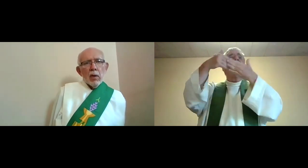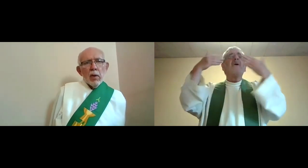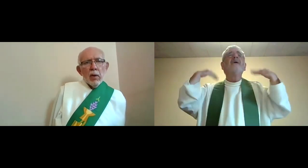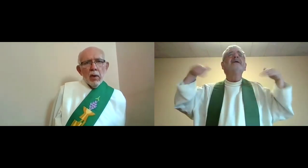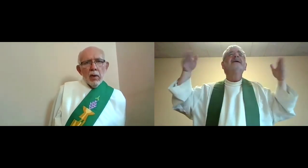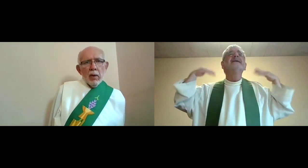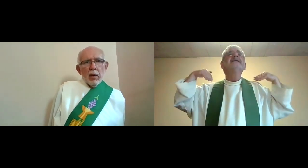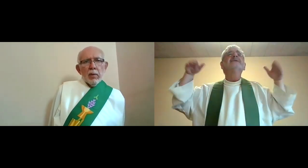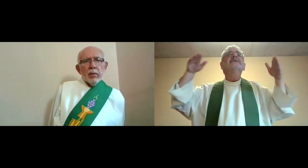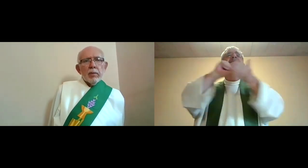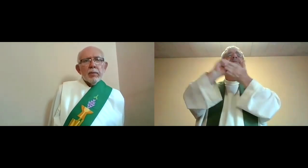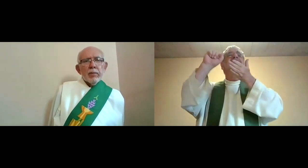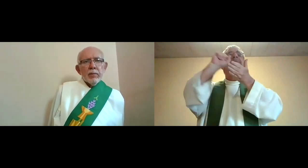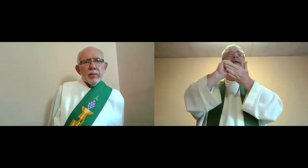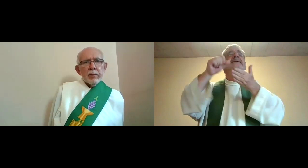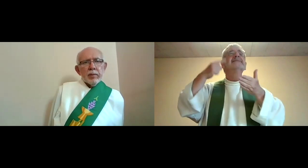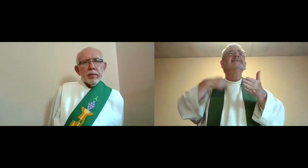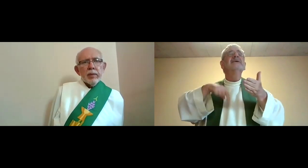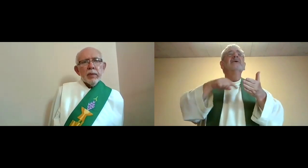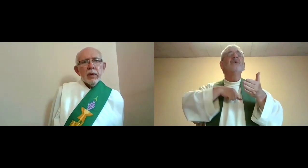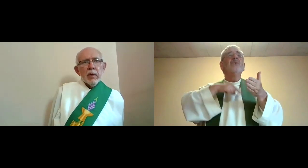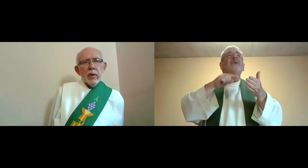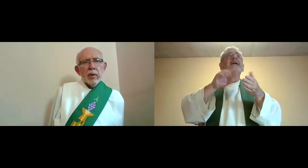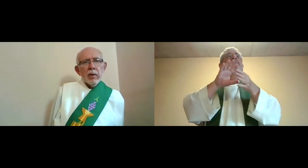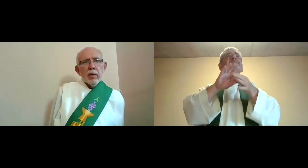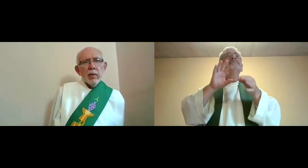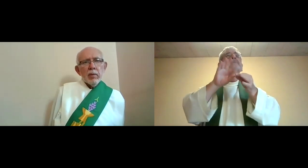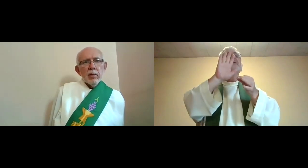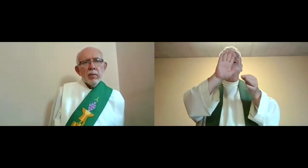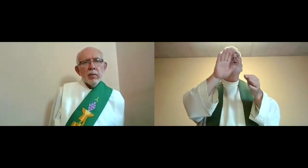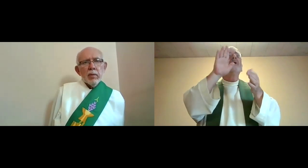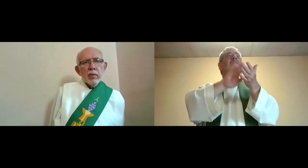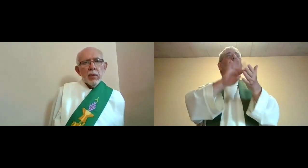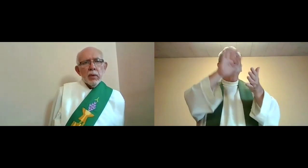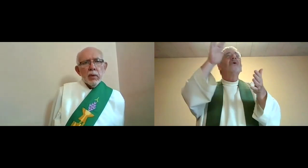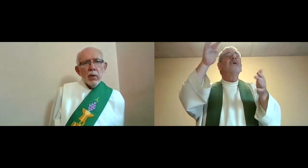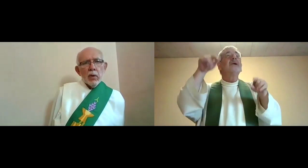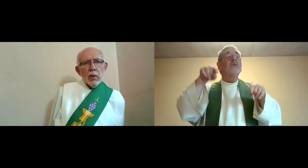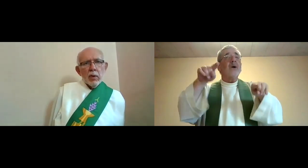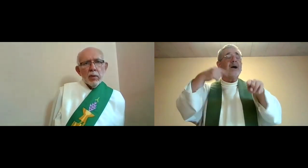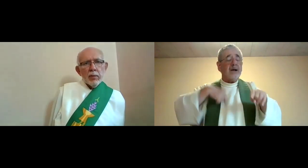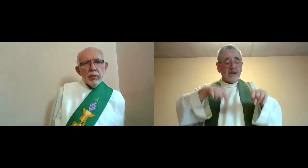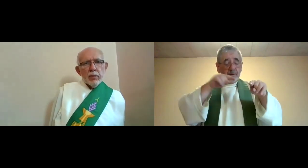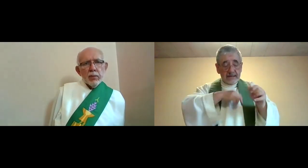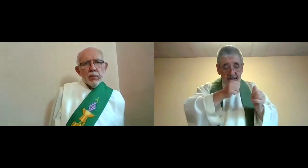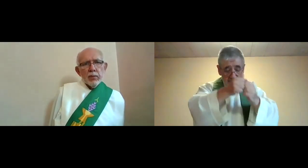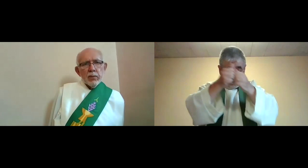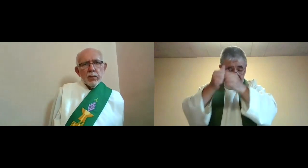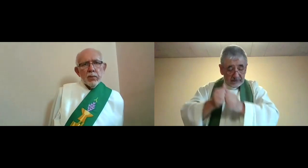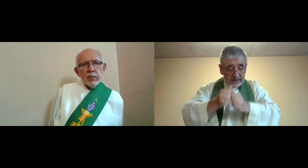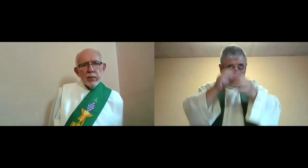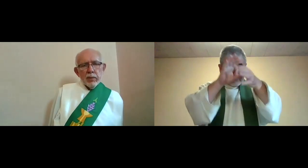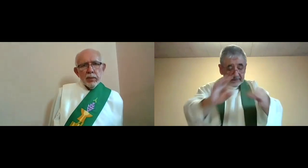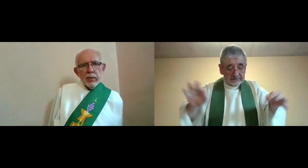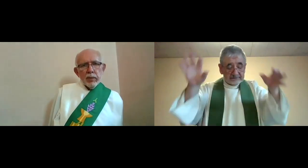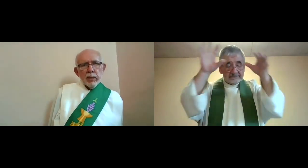And so with all the angels and saints, we praise you, as without end we acclaim,